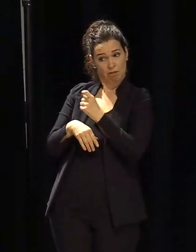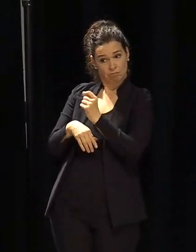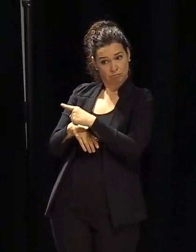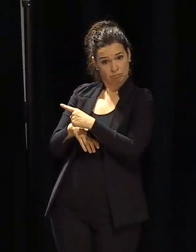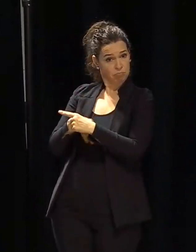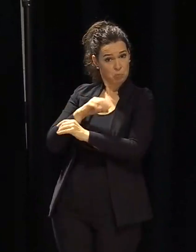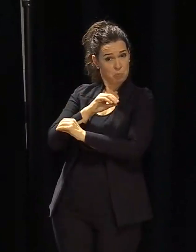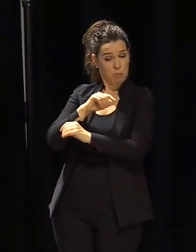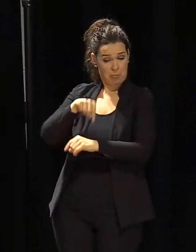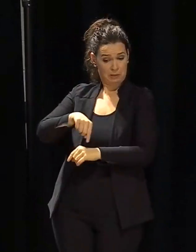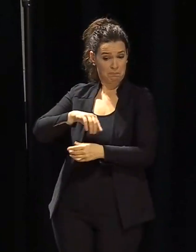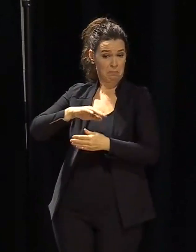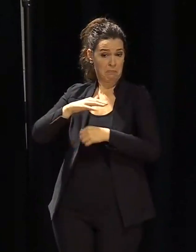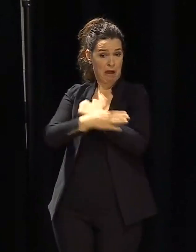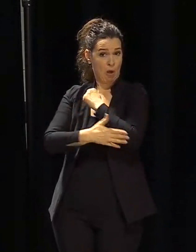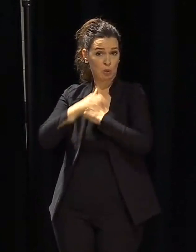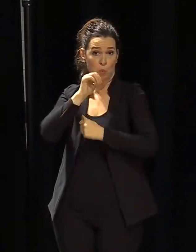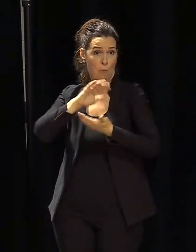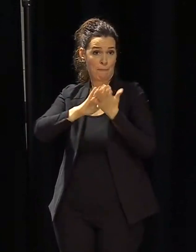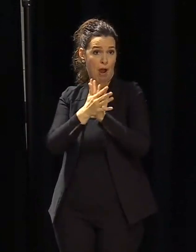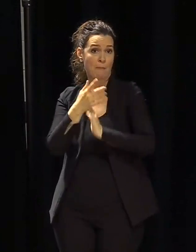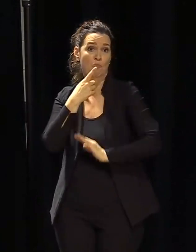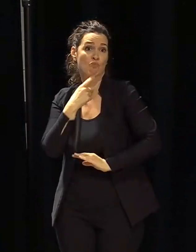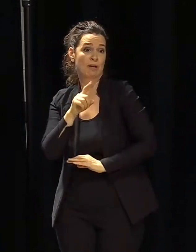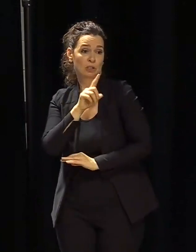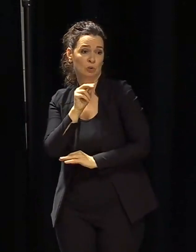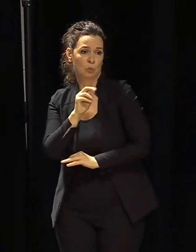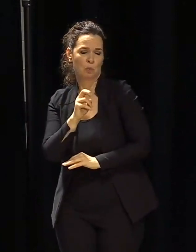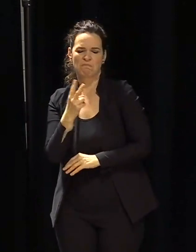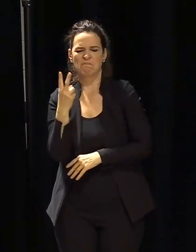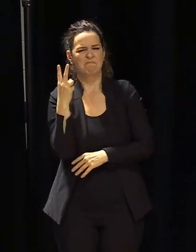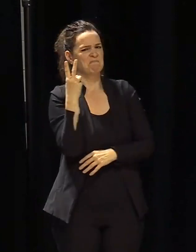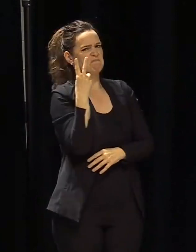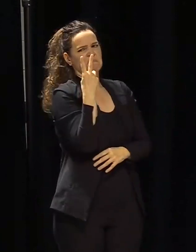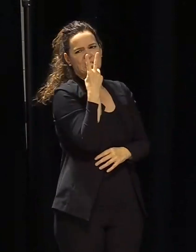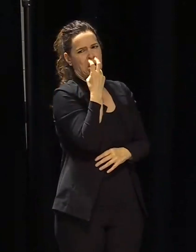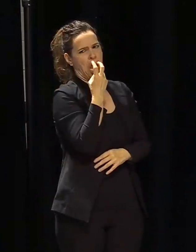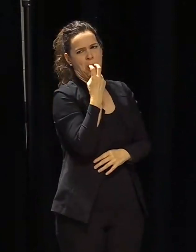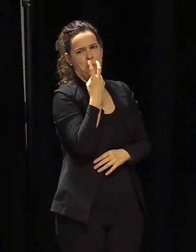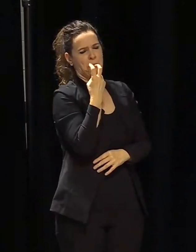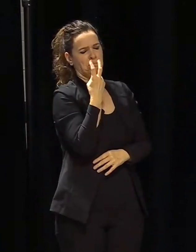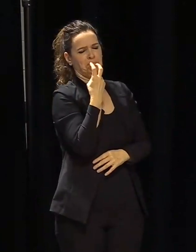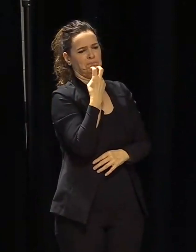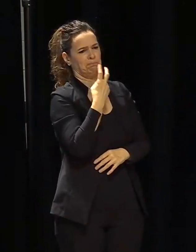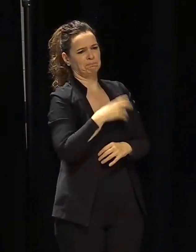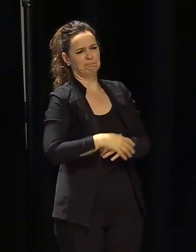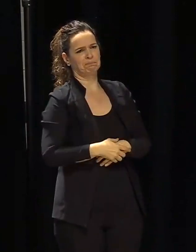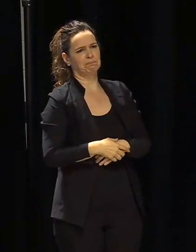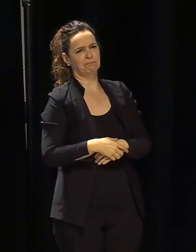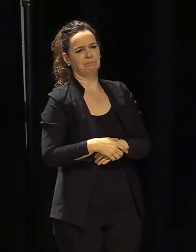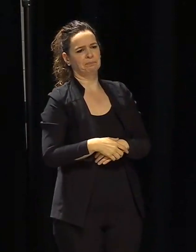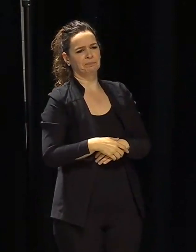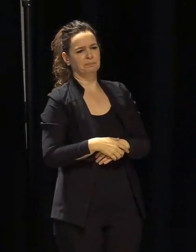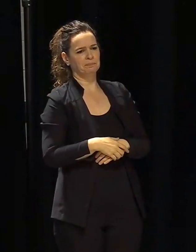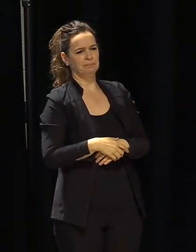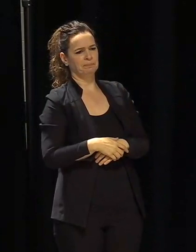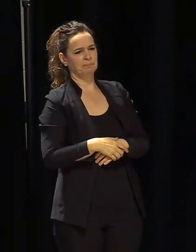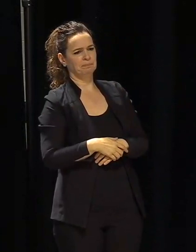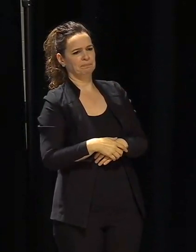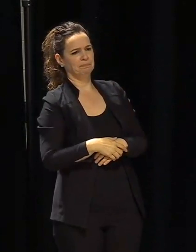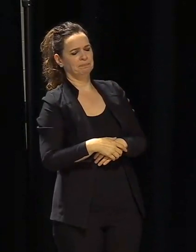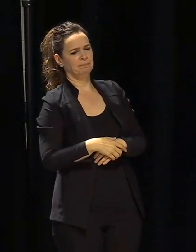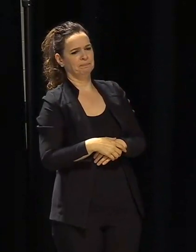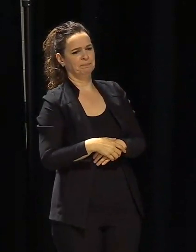Adrian. That again, when you have how many active cases do we got?